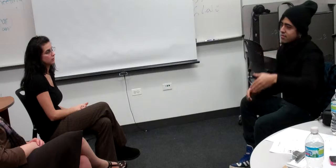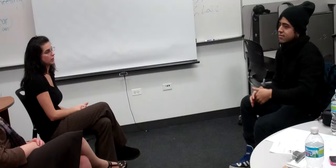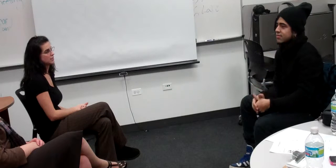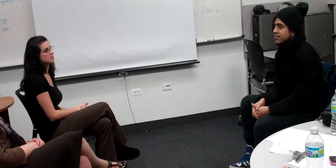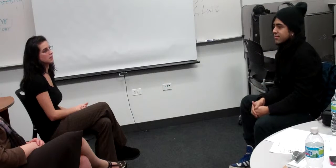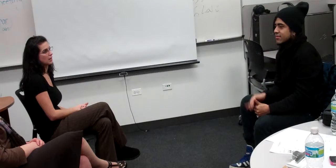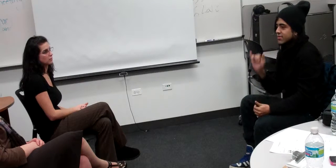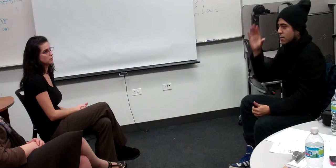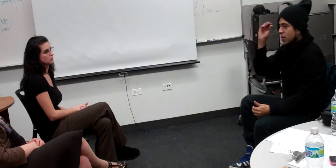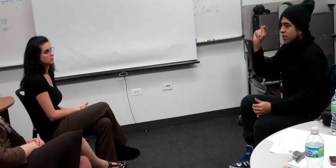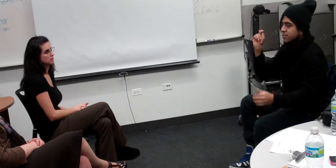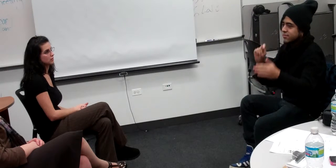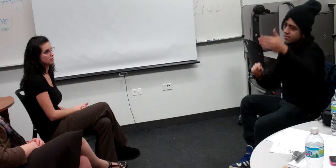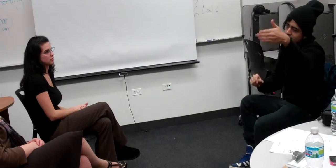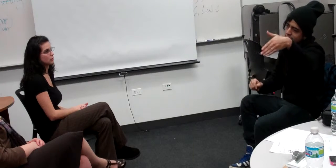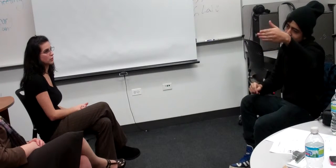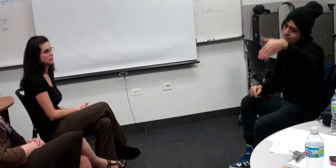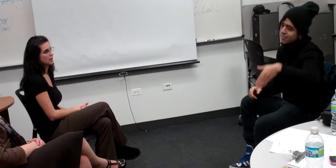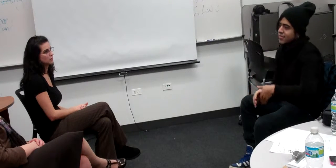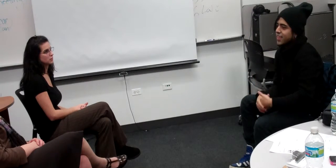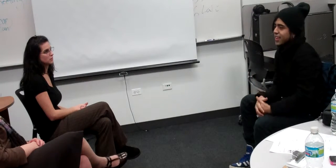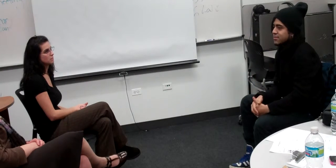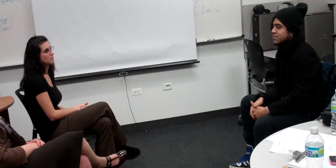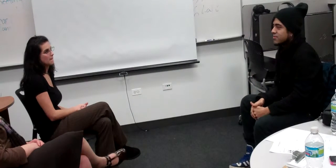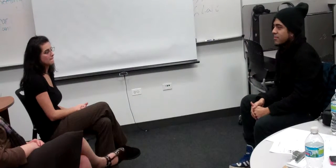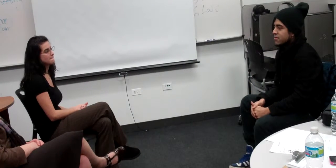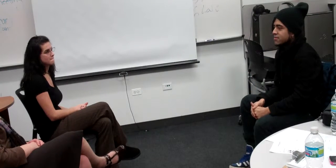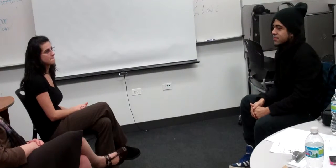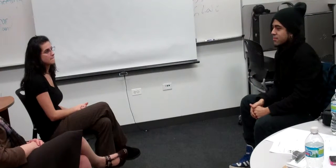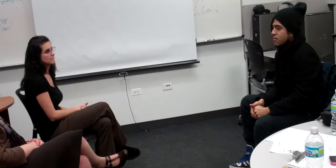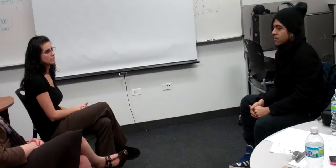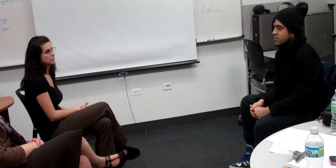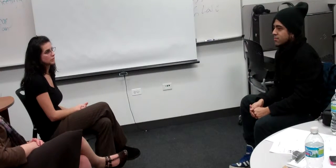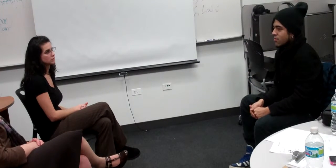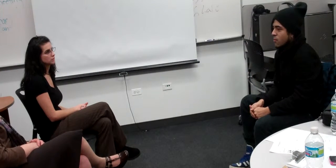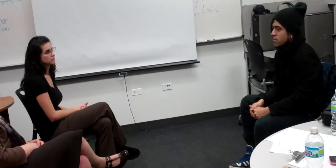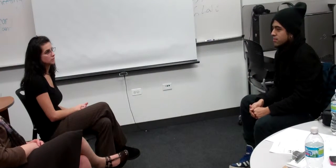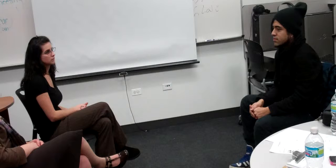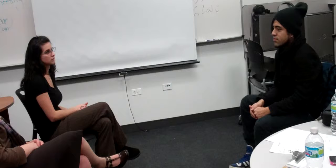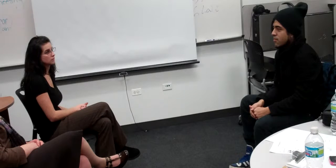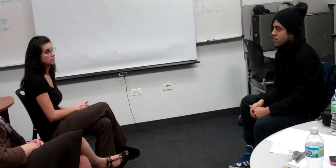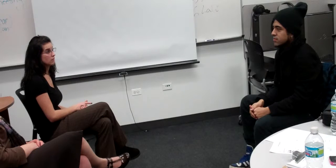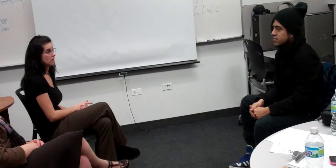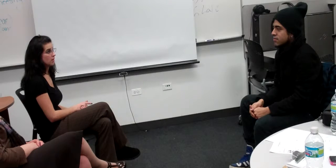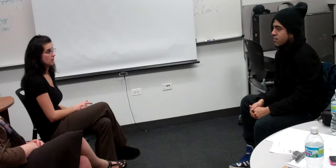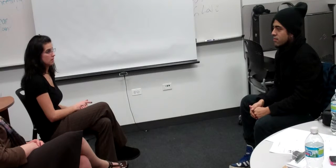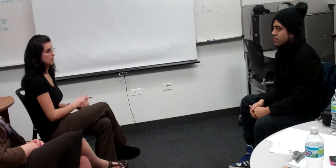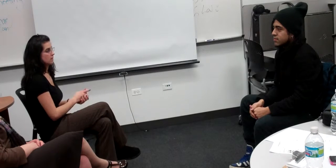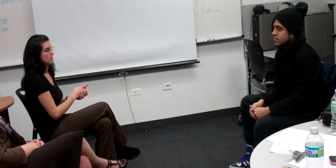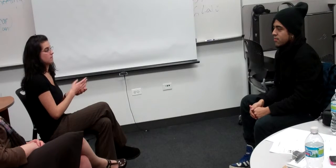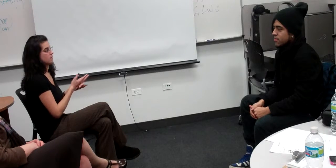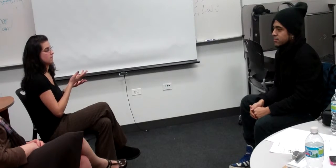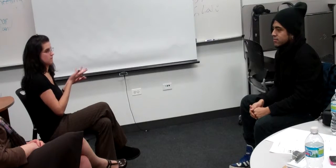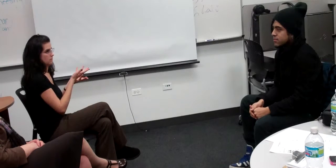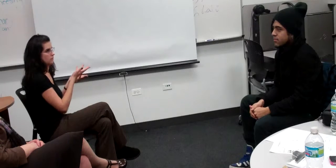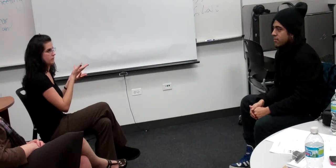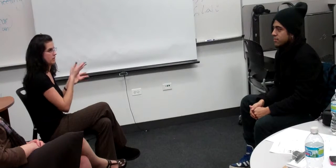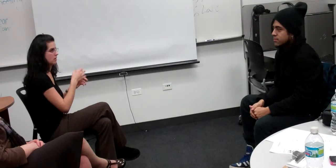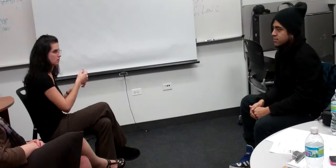Right next to the bathrooms. The boys' bathrooms. And did you go to class after this happened? Or have you not